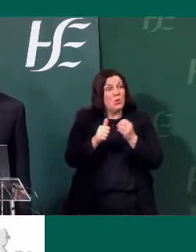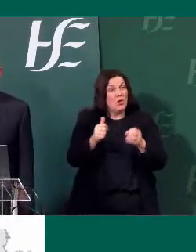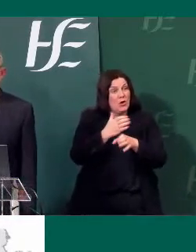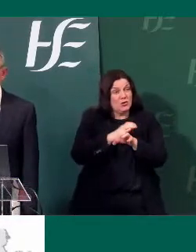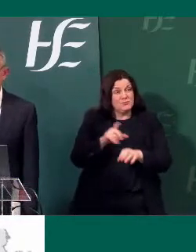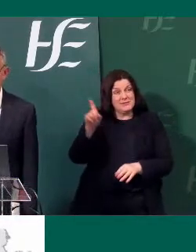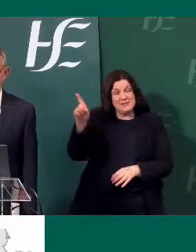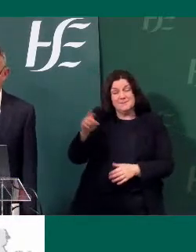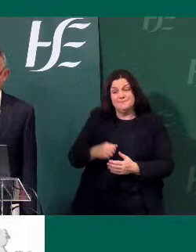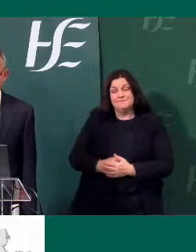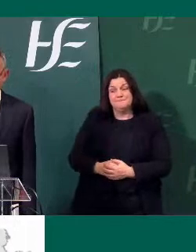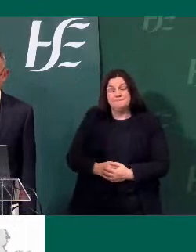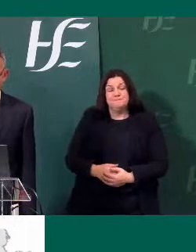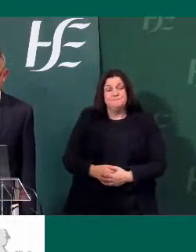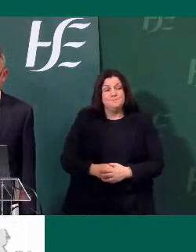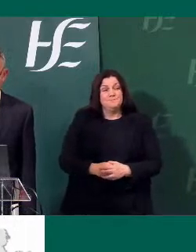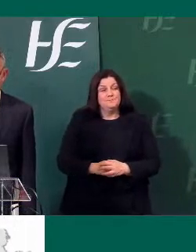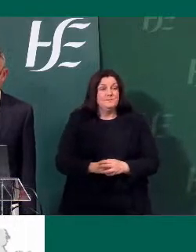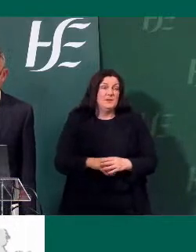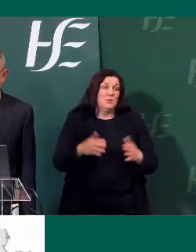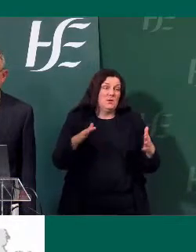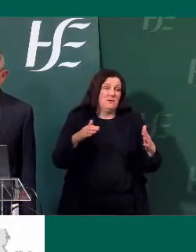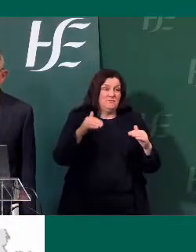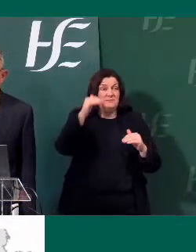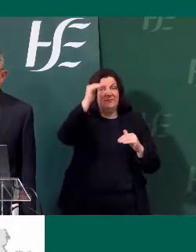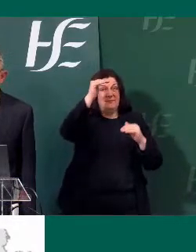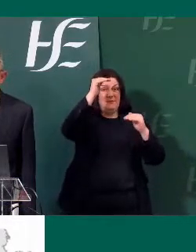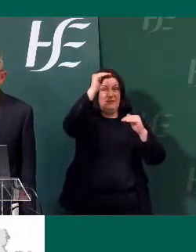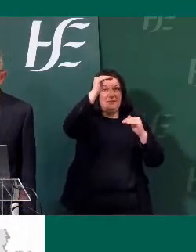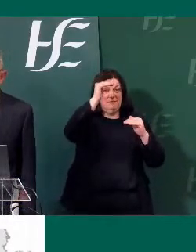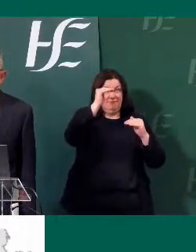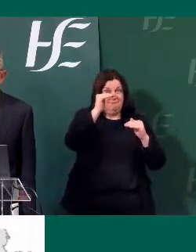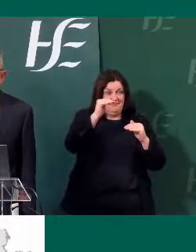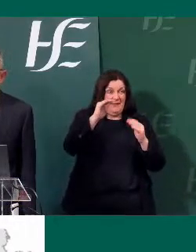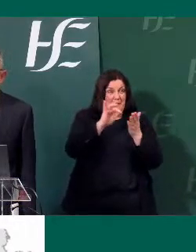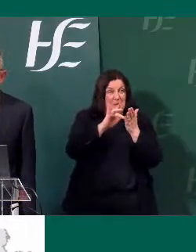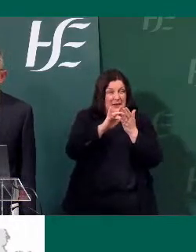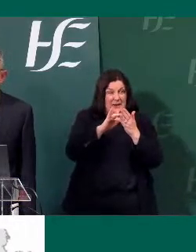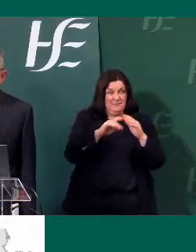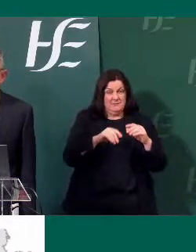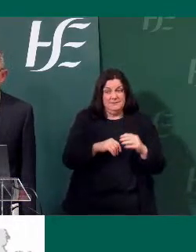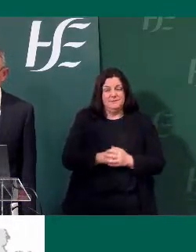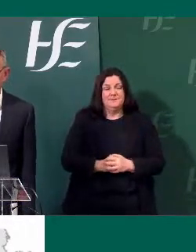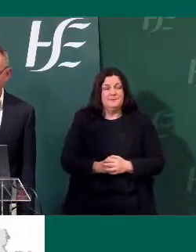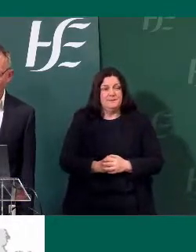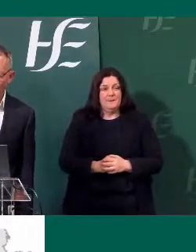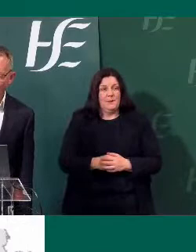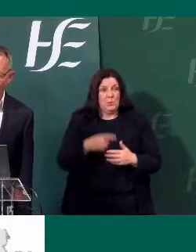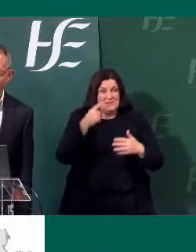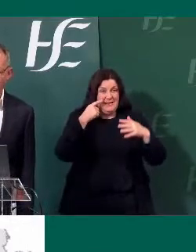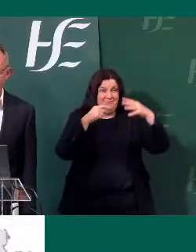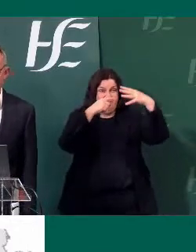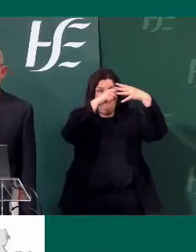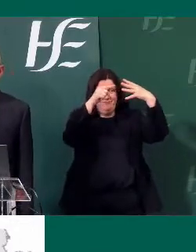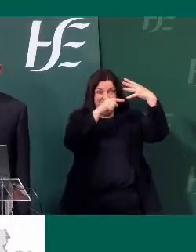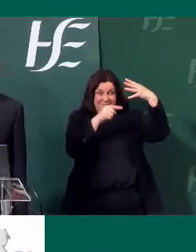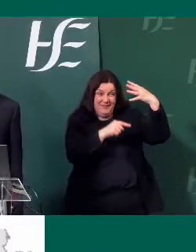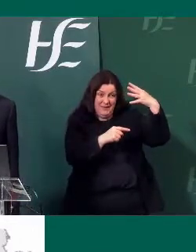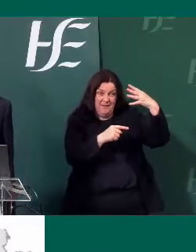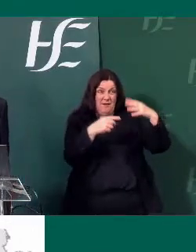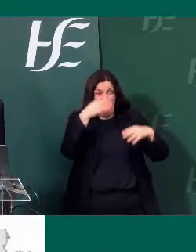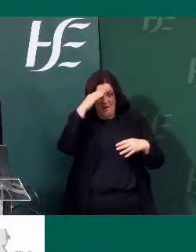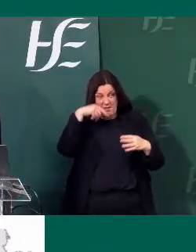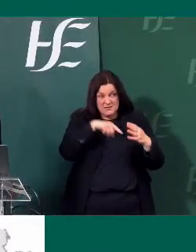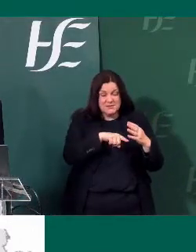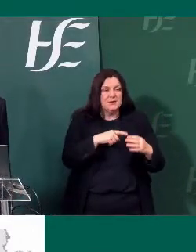countries? There we are, just falling down that table a little bit. We see, but what's really become more important in this 14-day